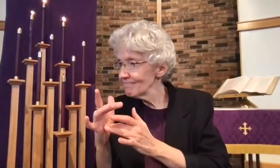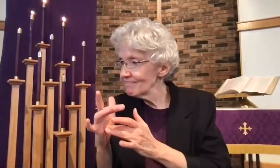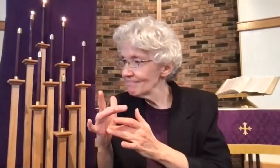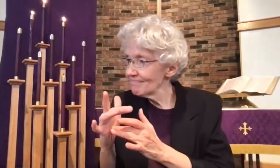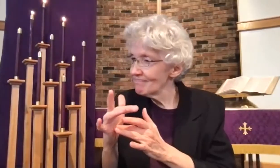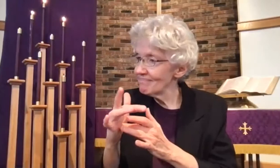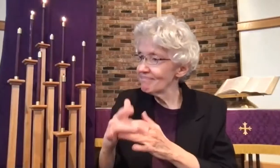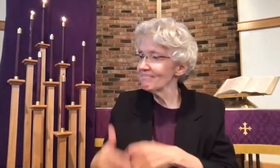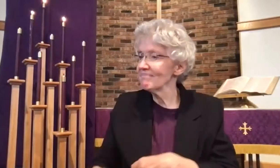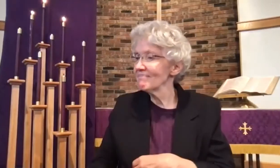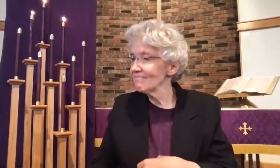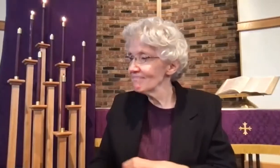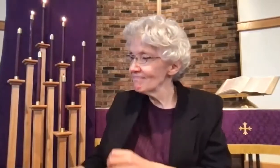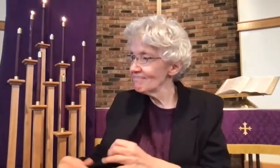everything to follow him.